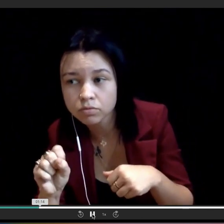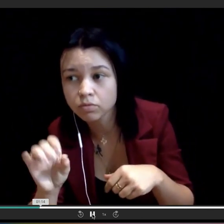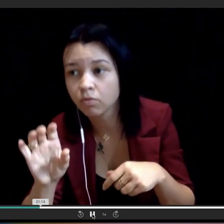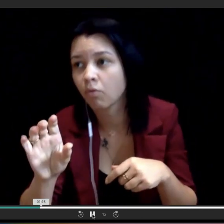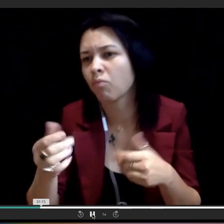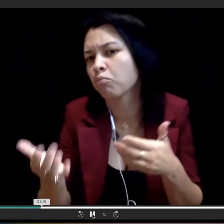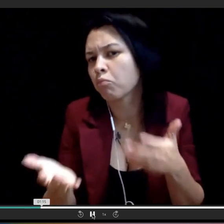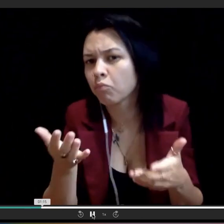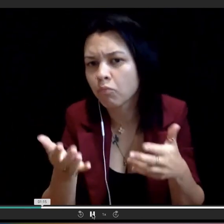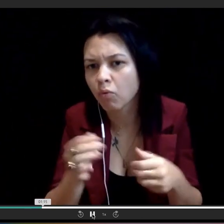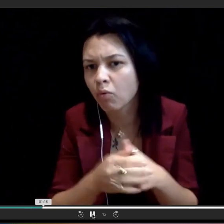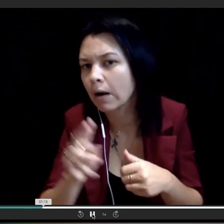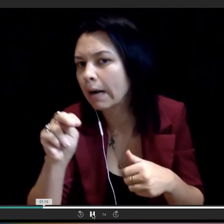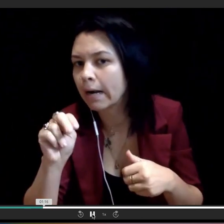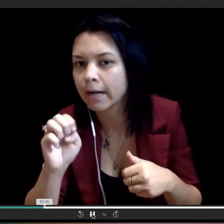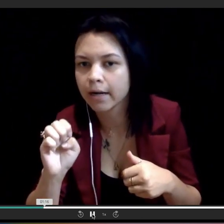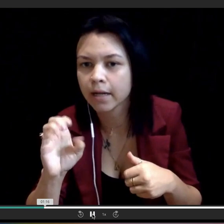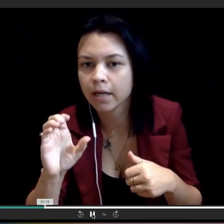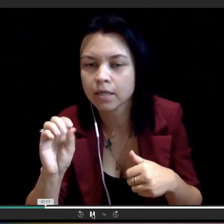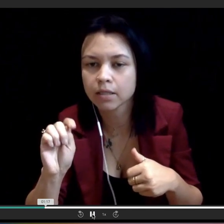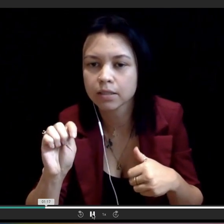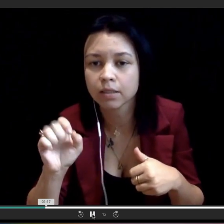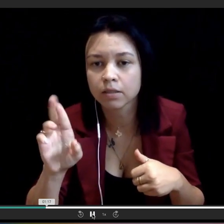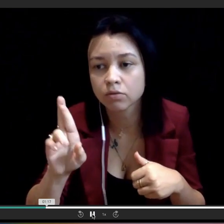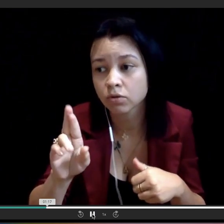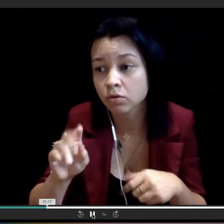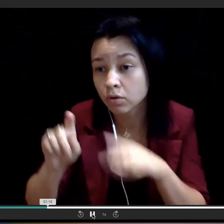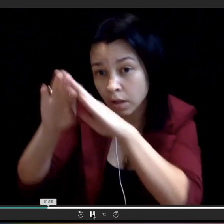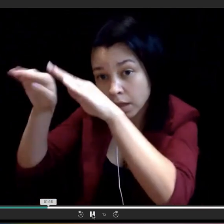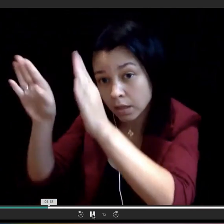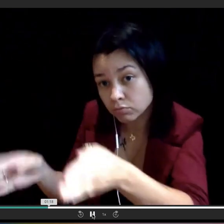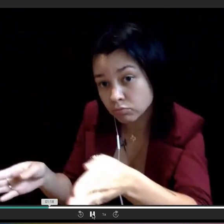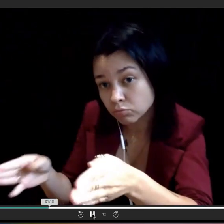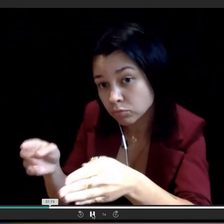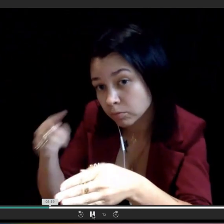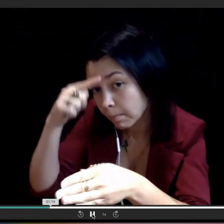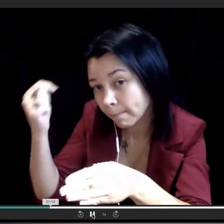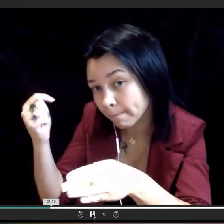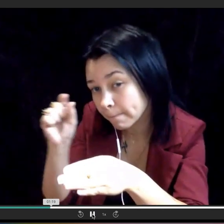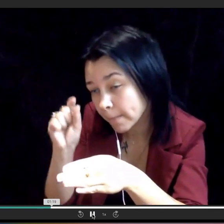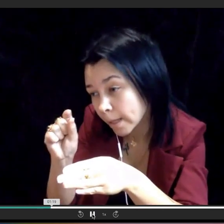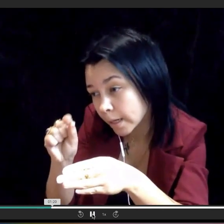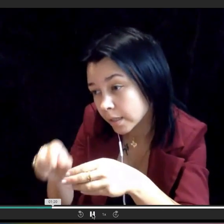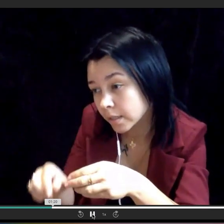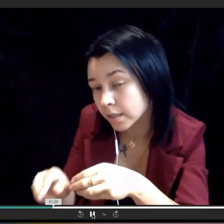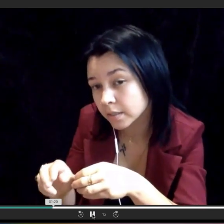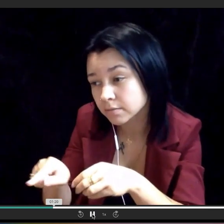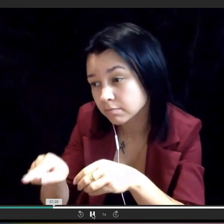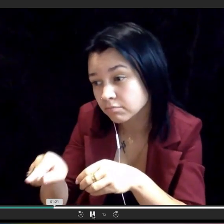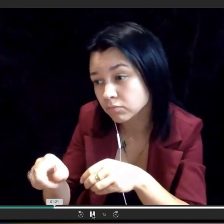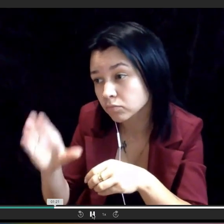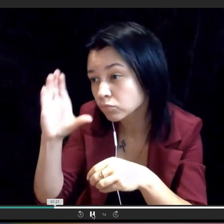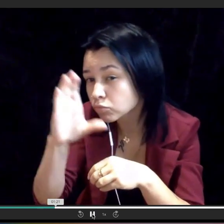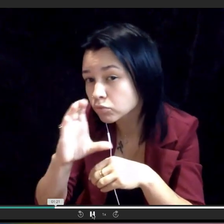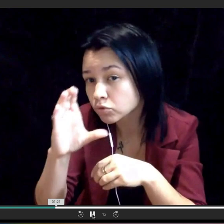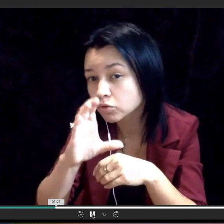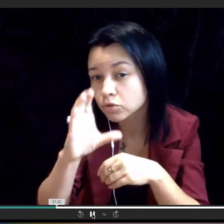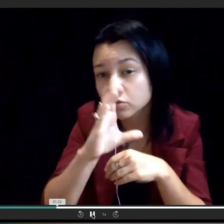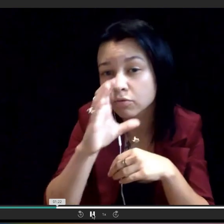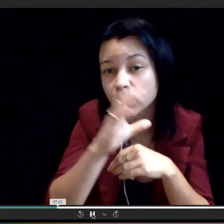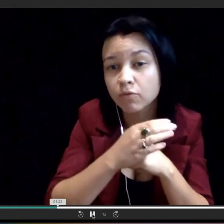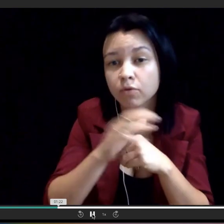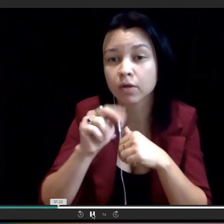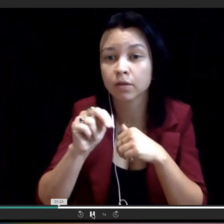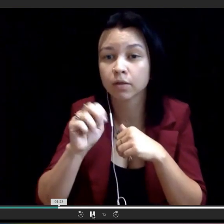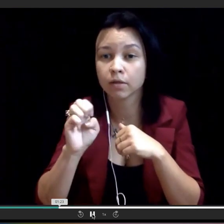actually nectar eaters. The size of them can vary. The little black ones in our houses look very small, but there are ants that are